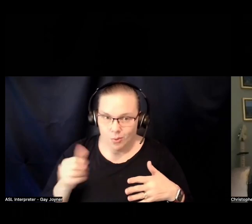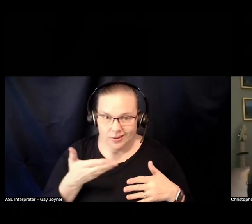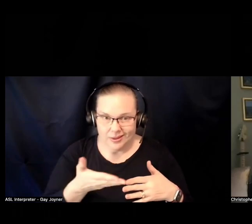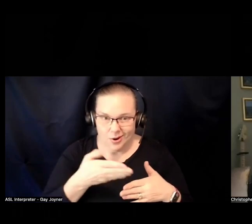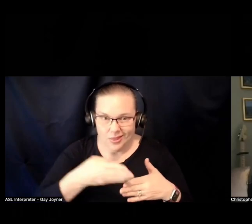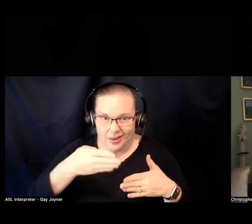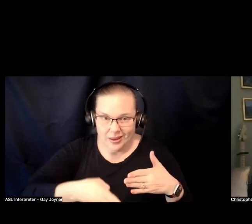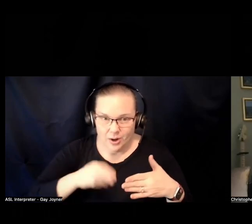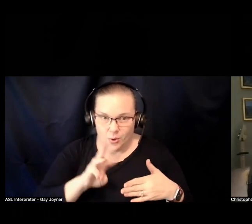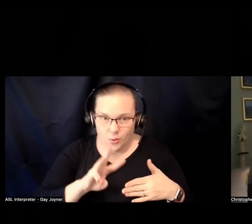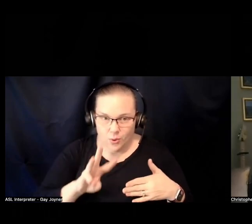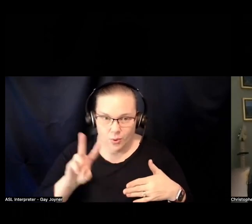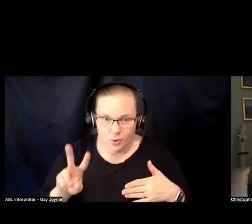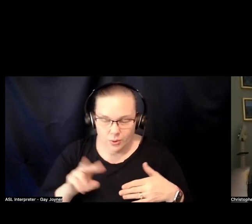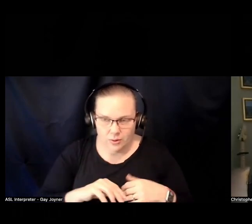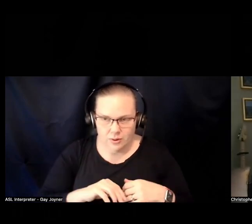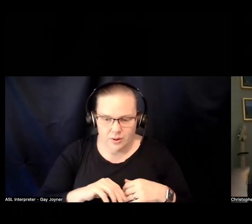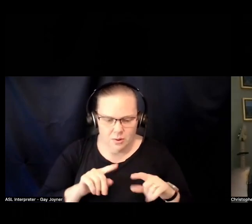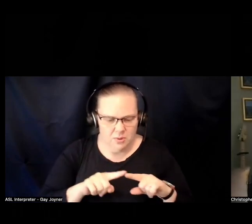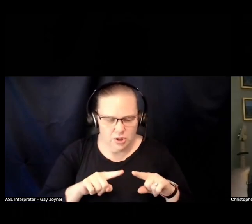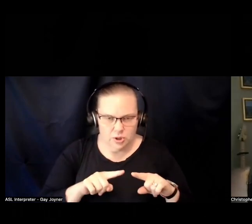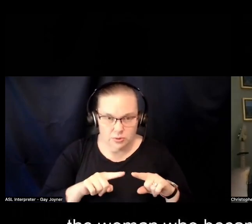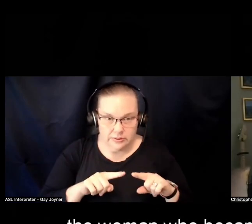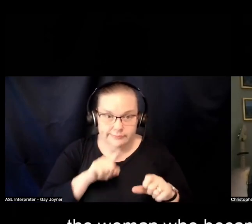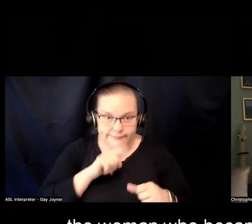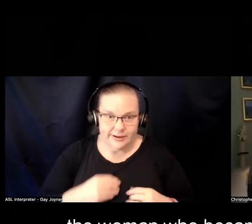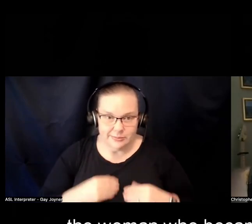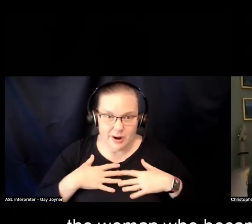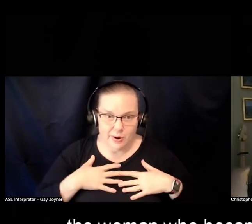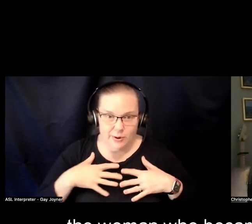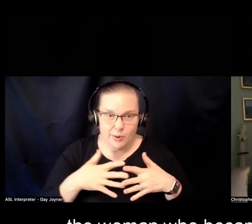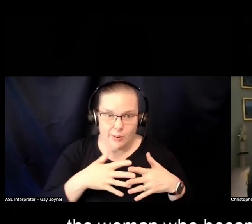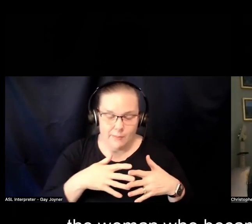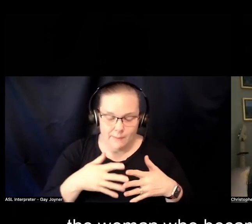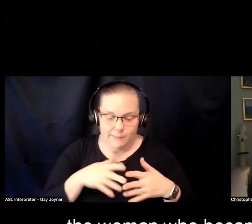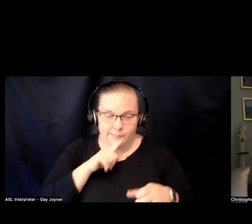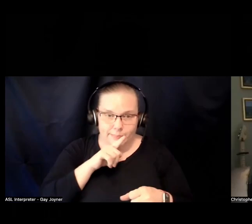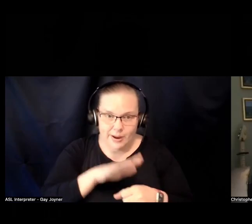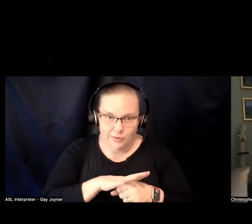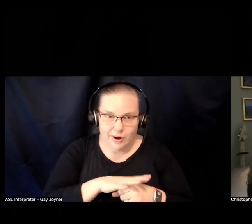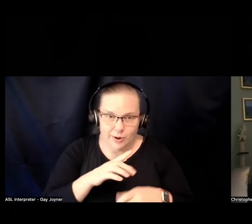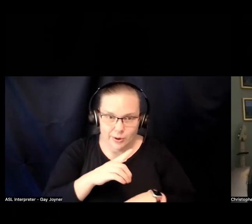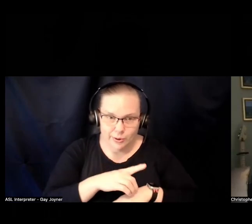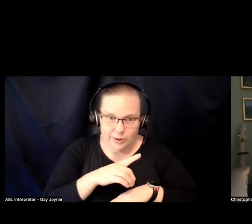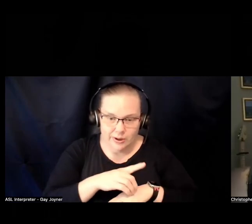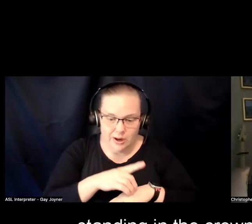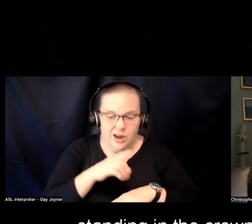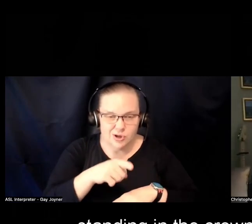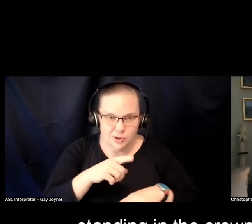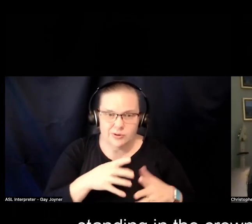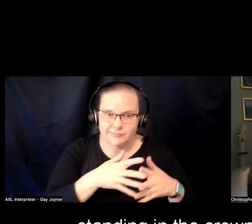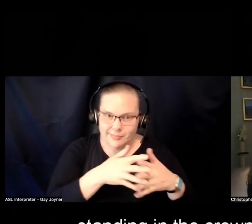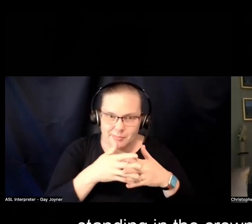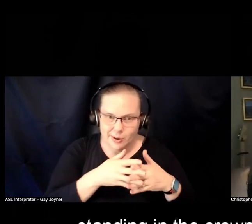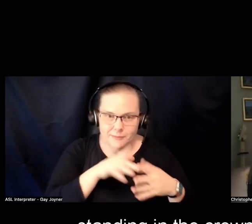the immigrant girl who was inspired to a lifetime of patriotic duty, the woman who became a vital wartime advisor to the American president, standing